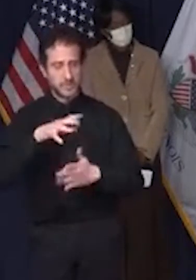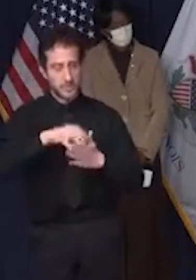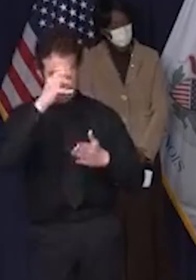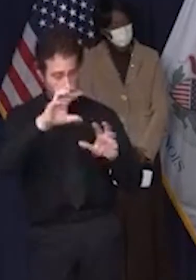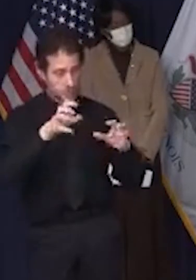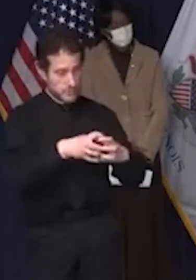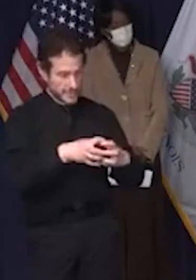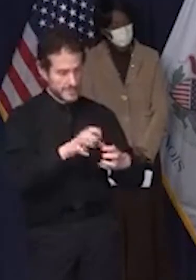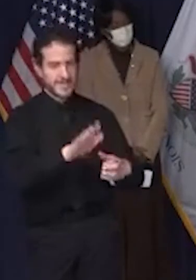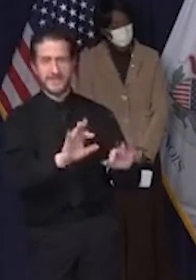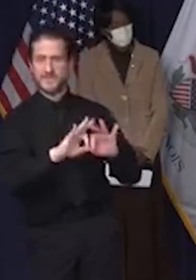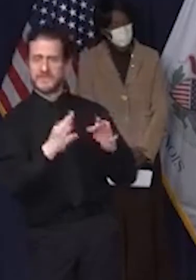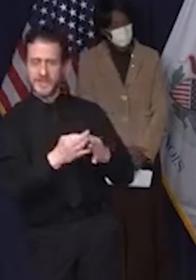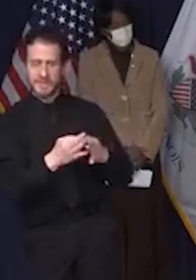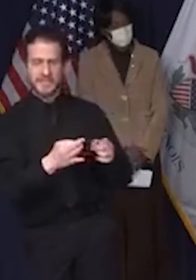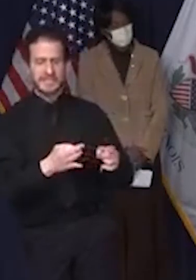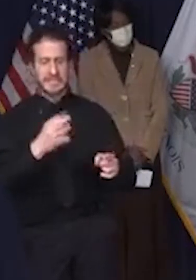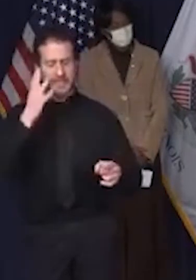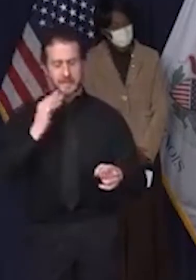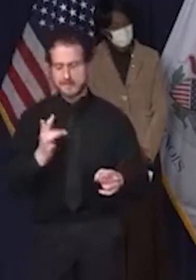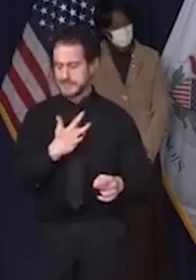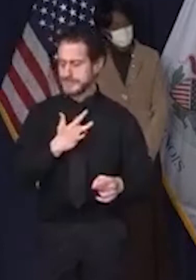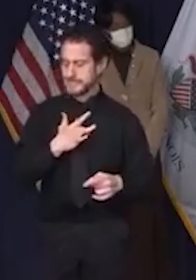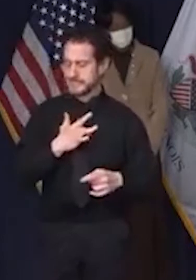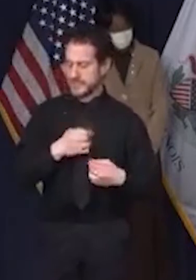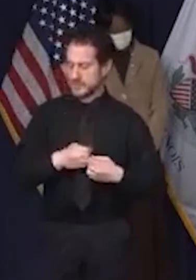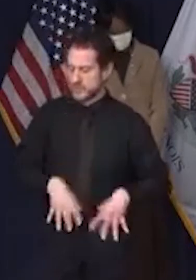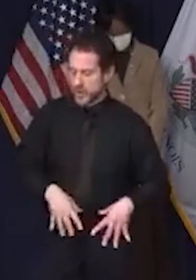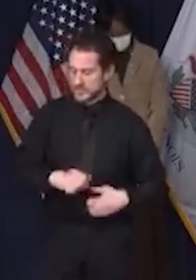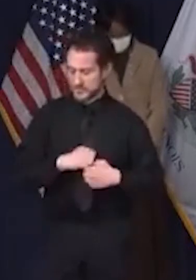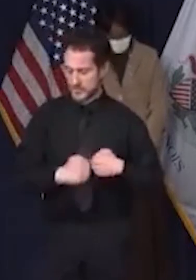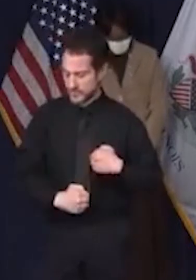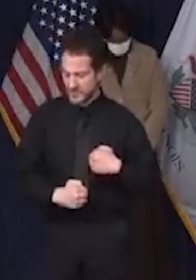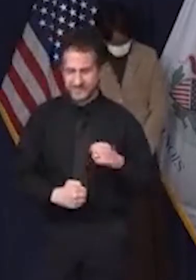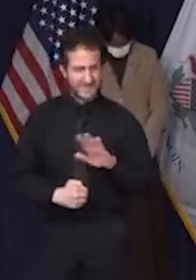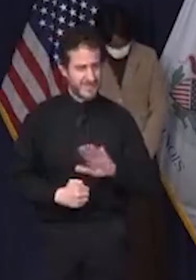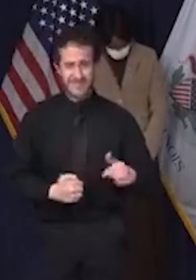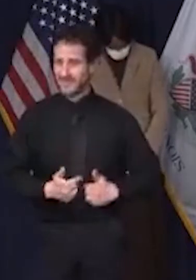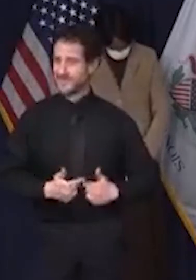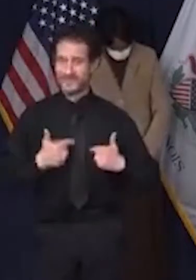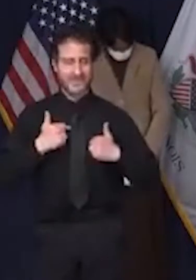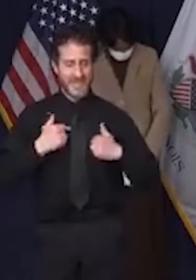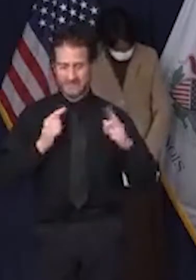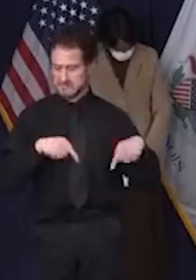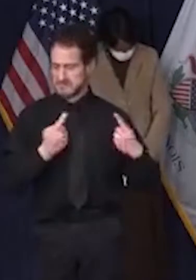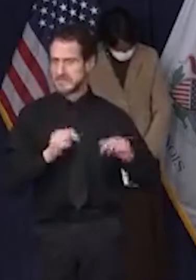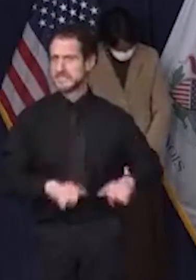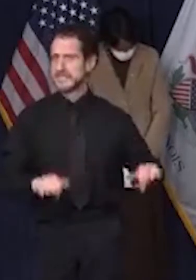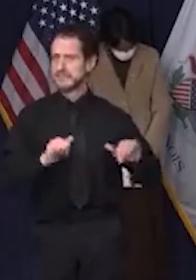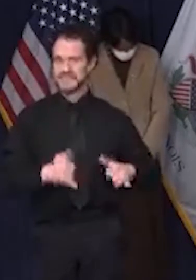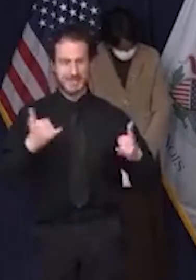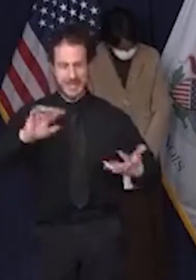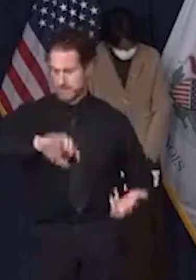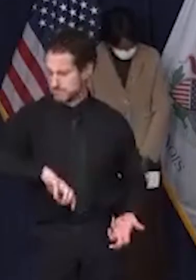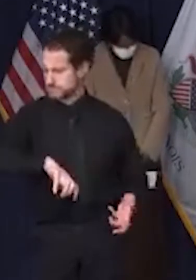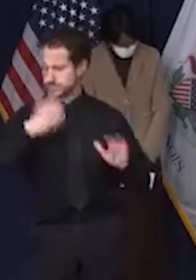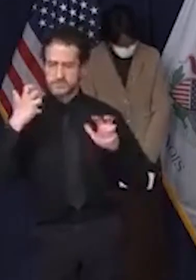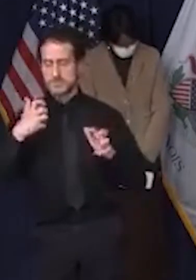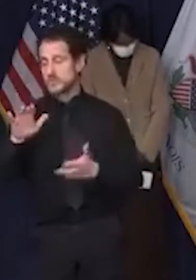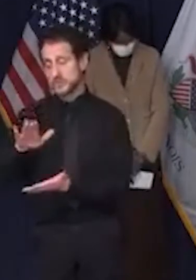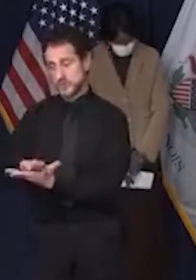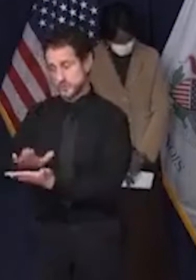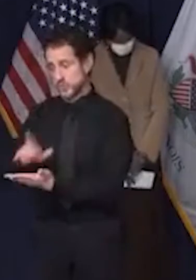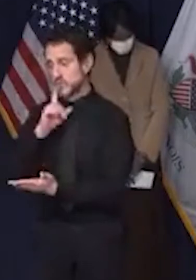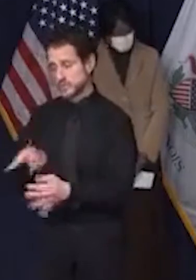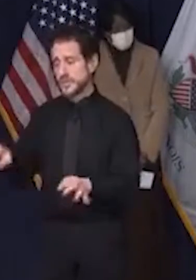they're experiencing loss and grief right now. Their lives have been completely upended, and schools are a valuable